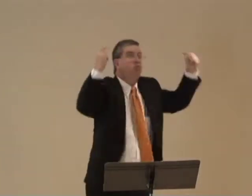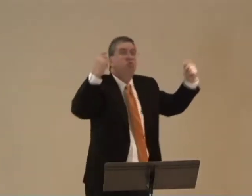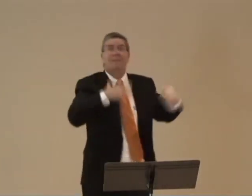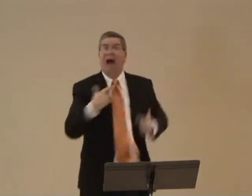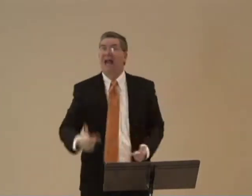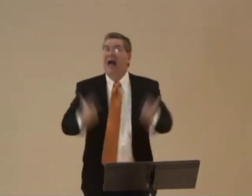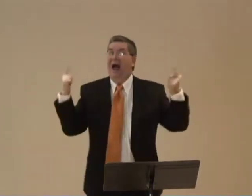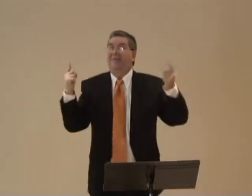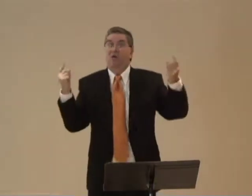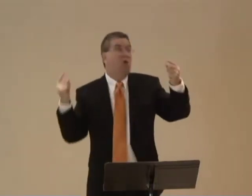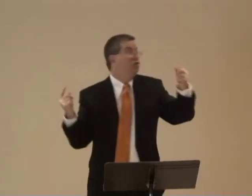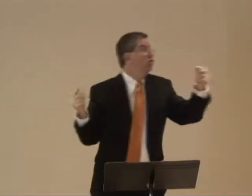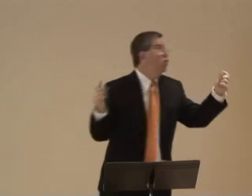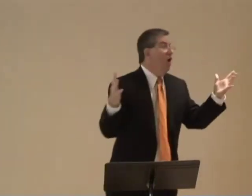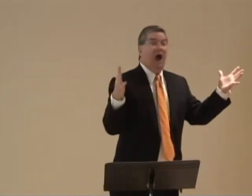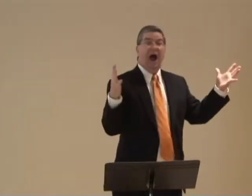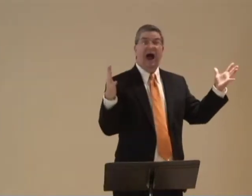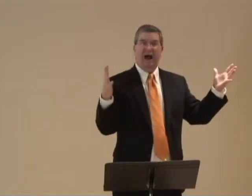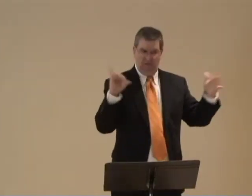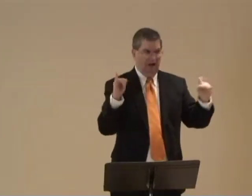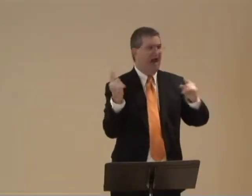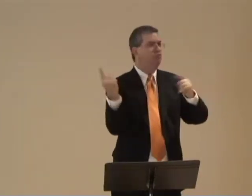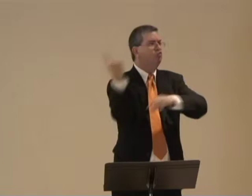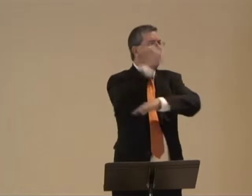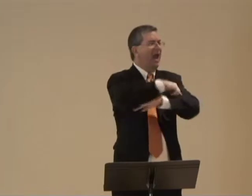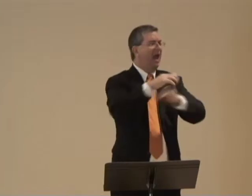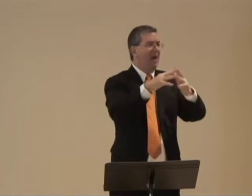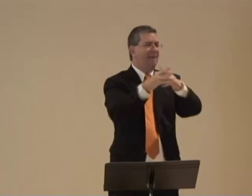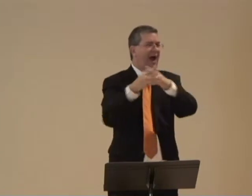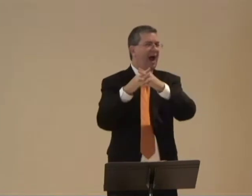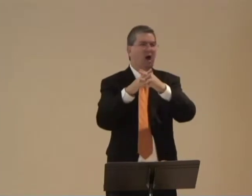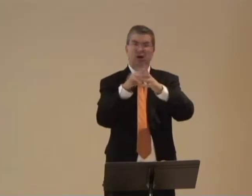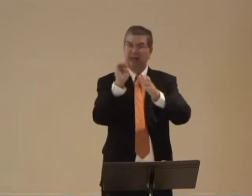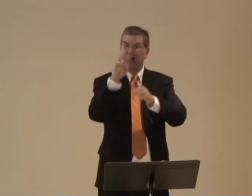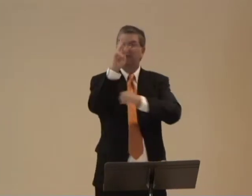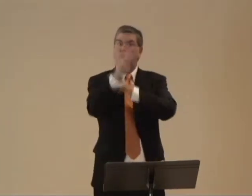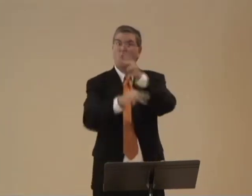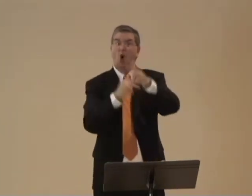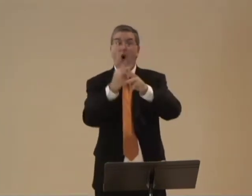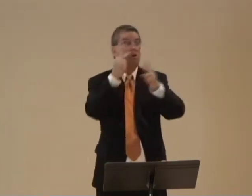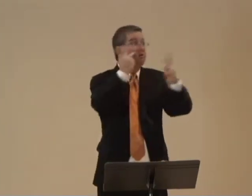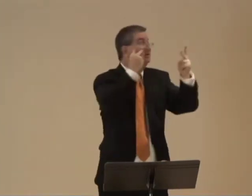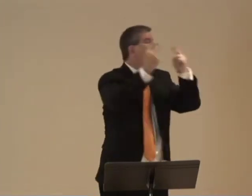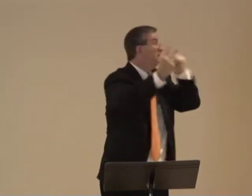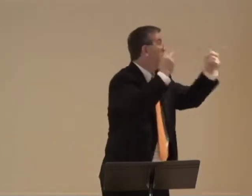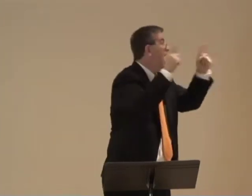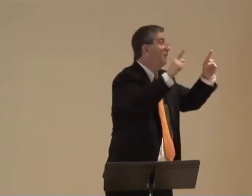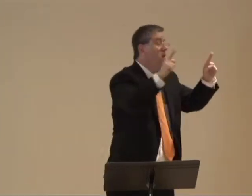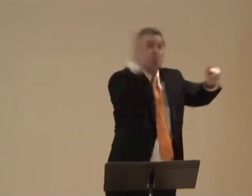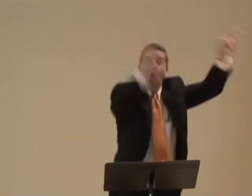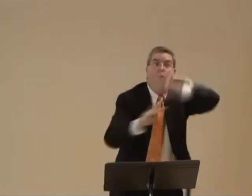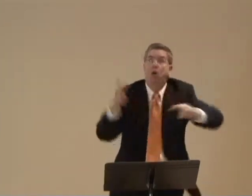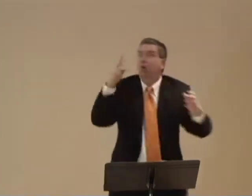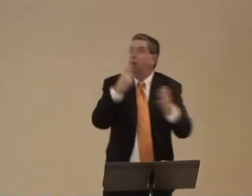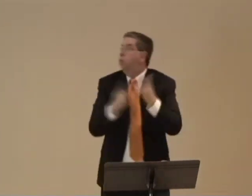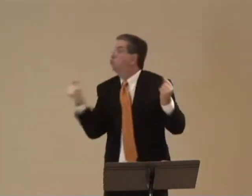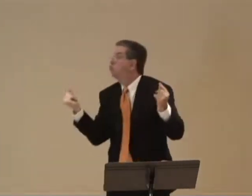And when they turned around and looked and saw the Egyptians marching out, and they panic. You know, we see that in this world